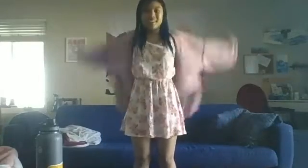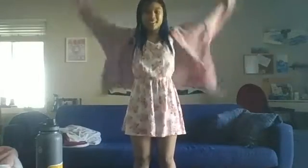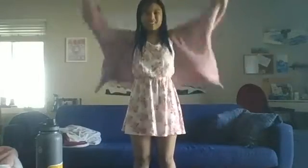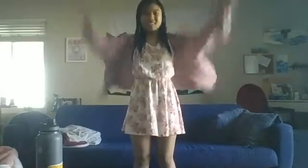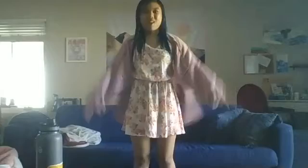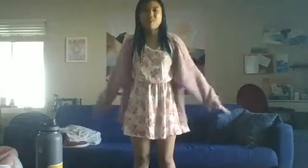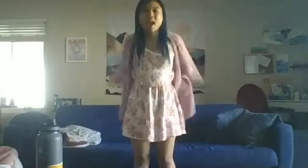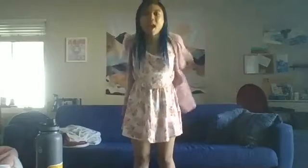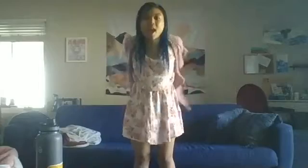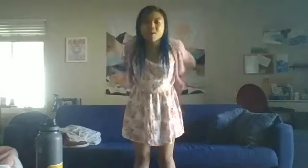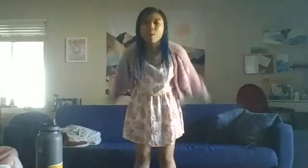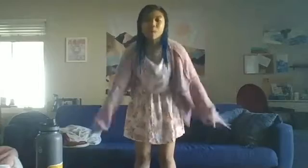Good job. And go backwards.